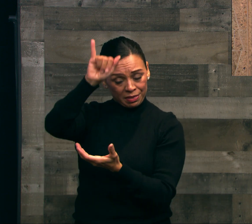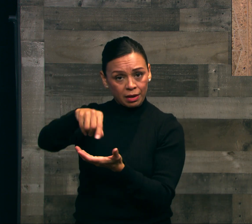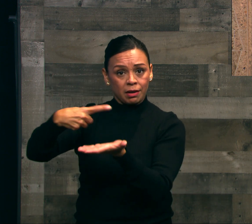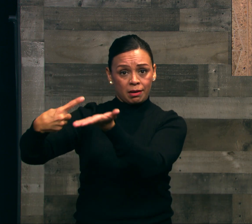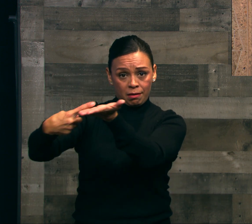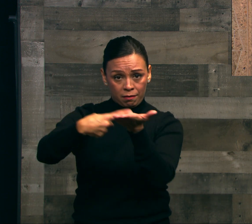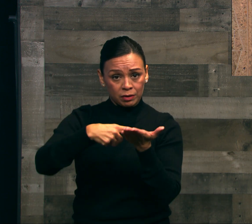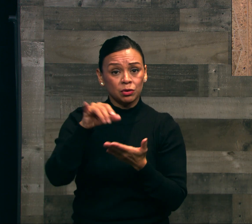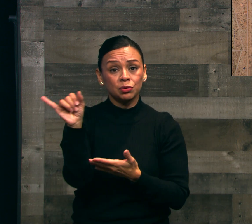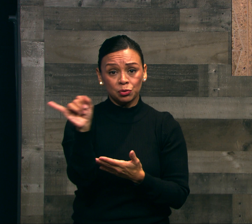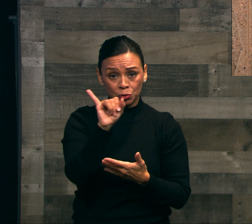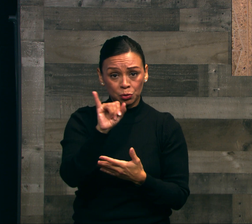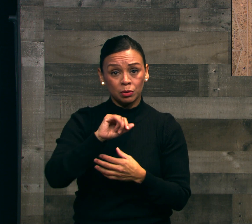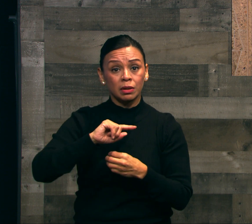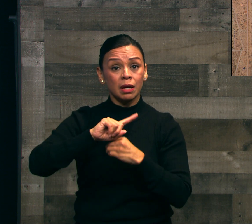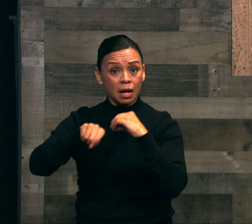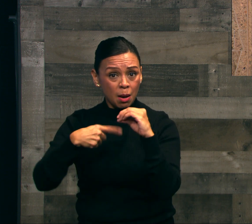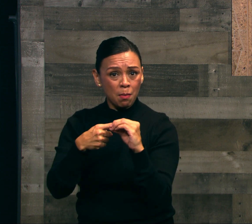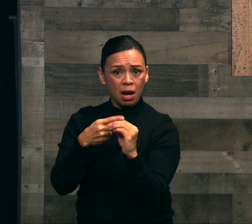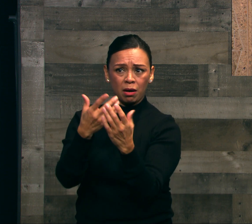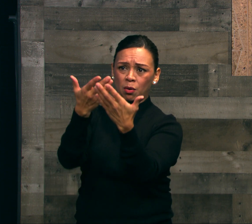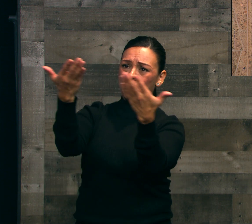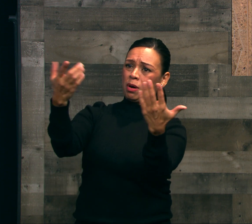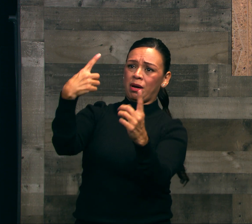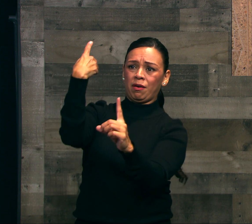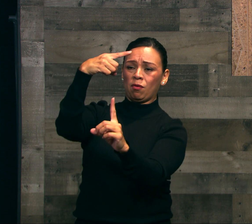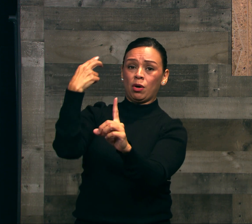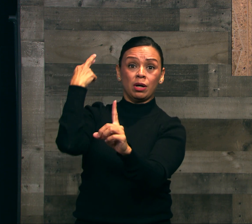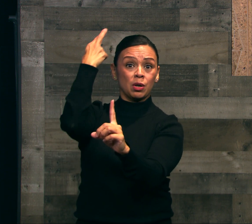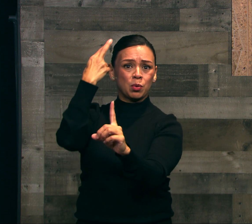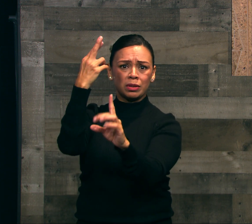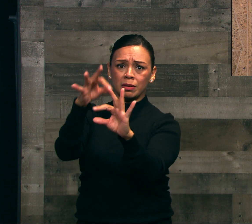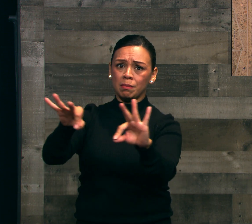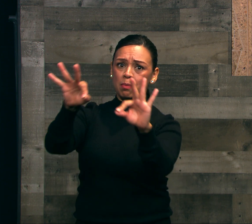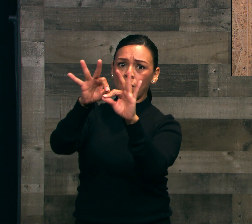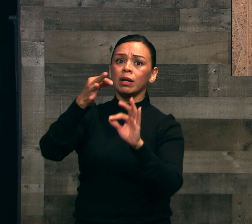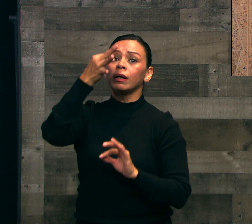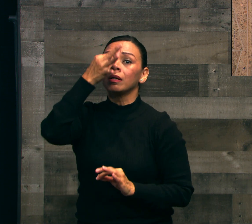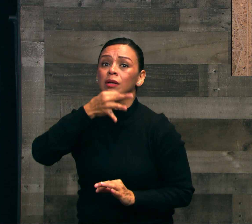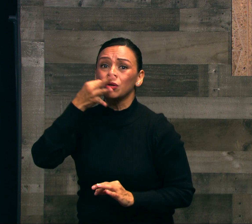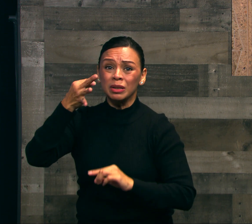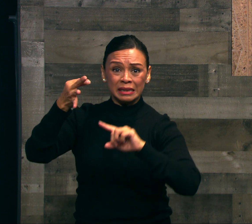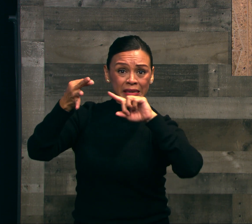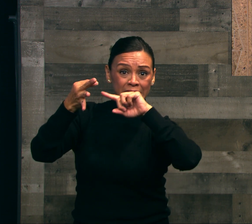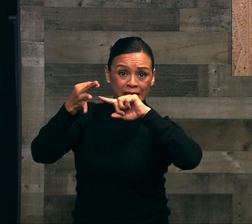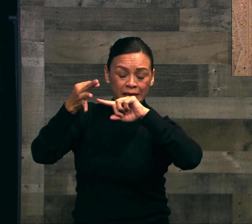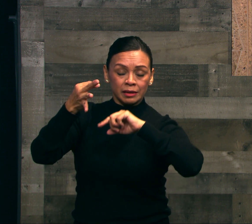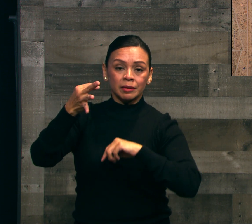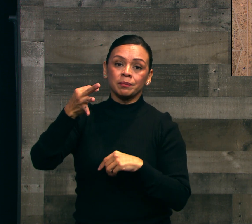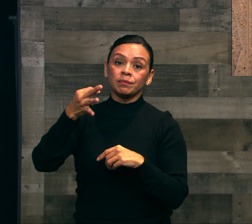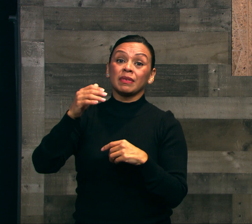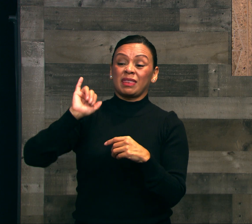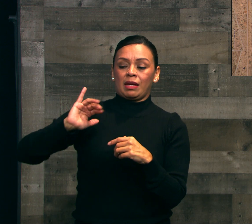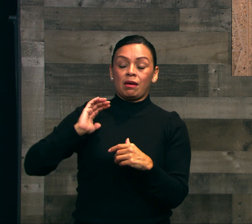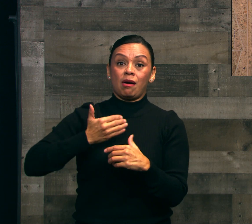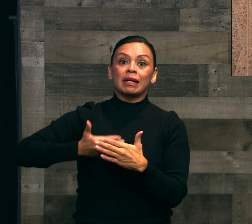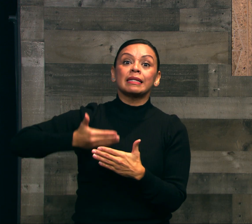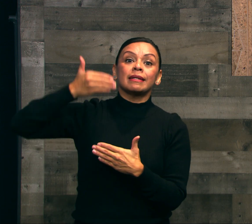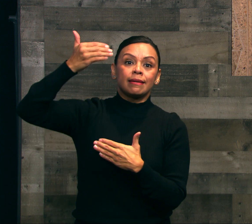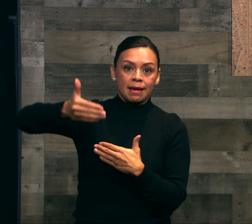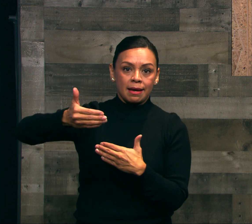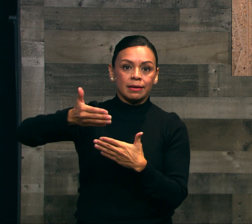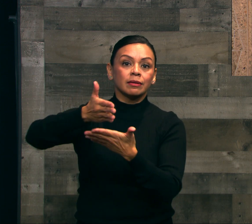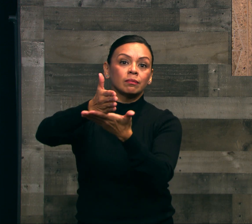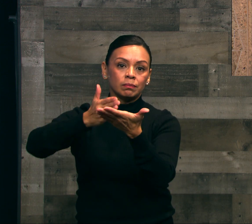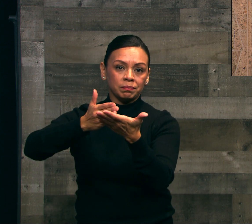to engage in this conversation as well about the nature of the Eucharist. And so that will be the